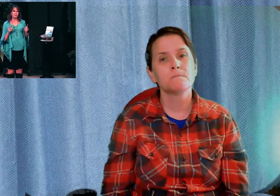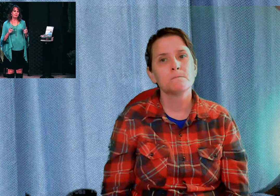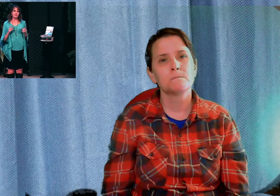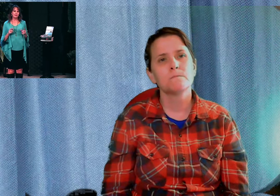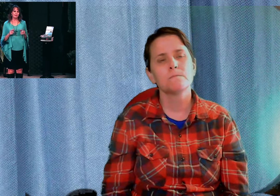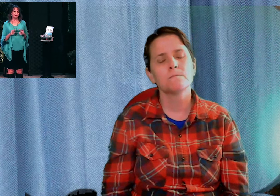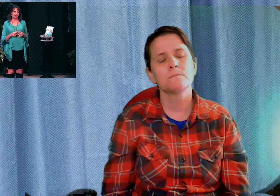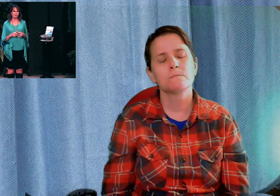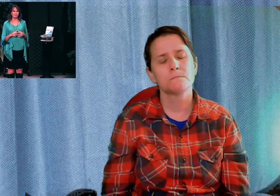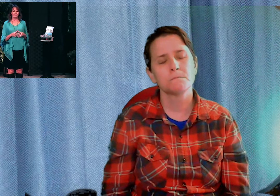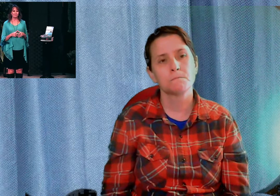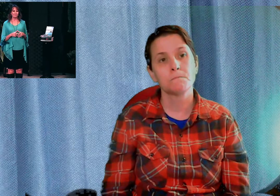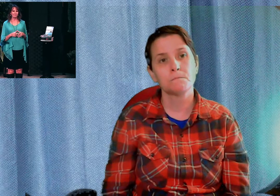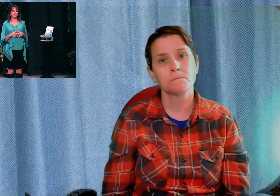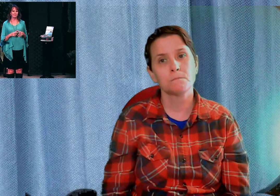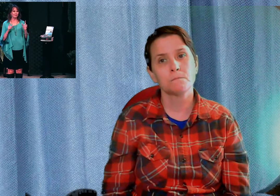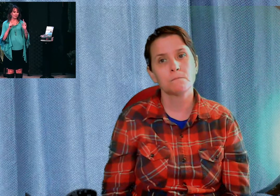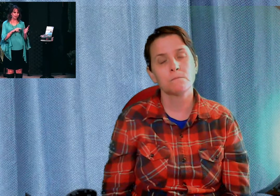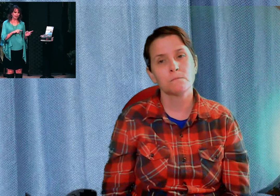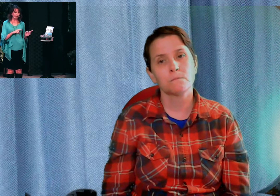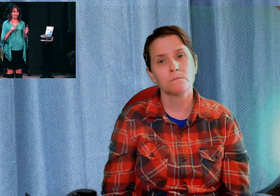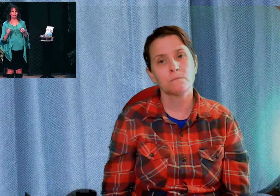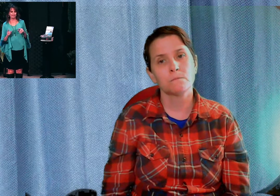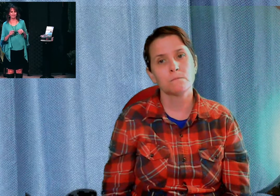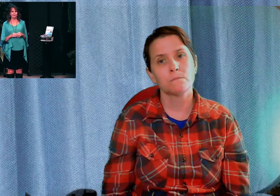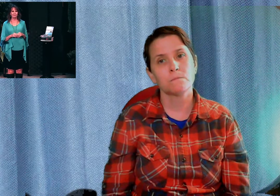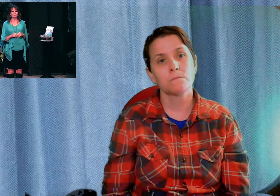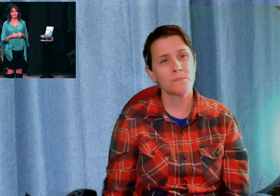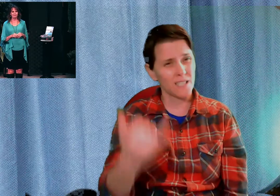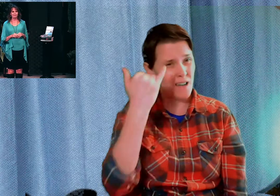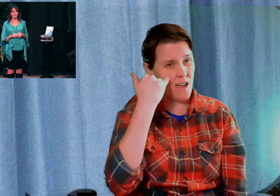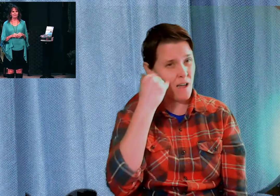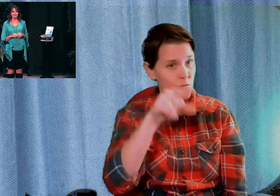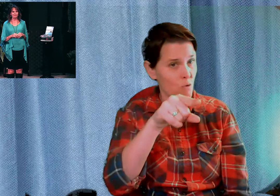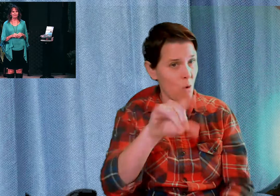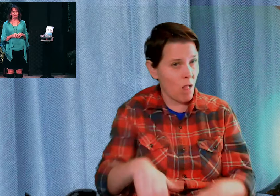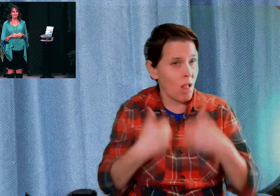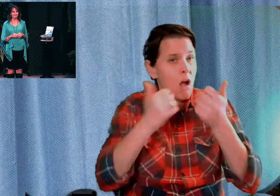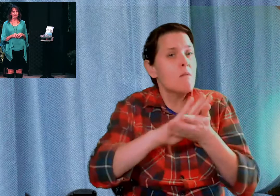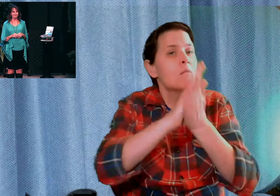Would it be all right with you if your life got easier?